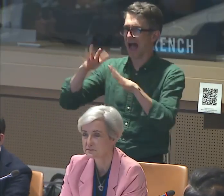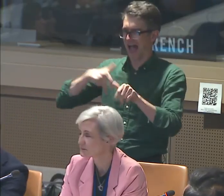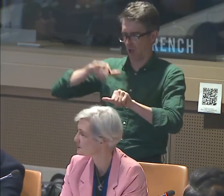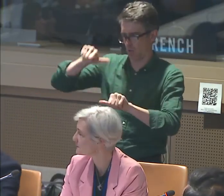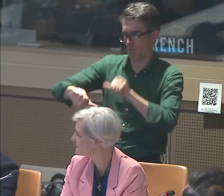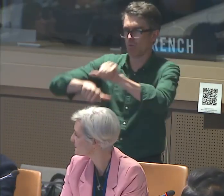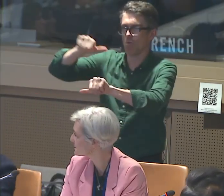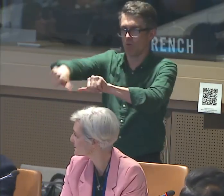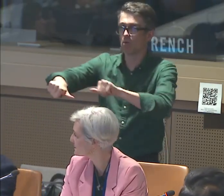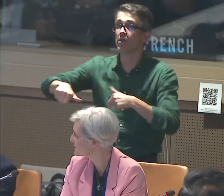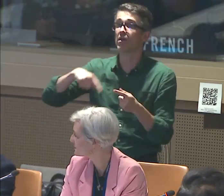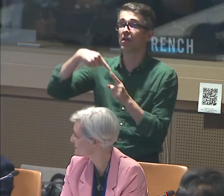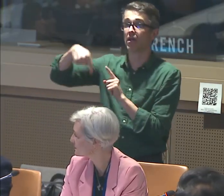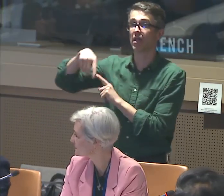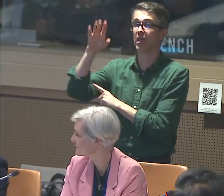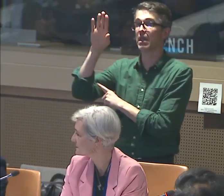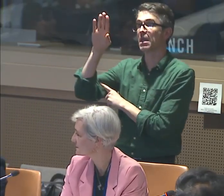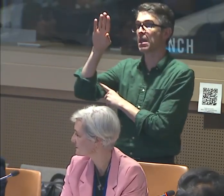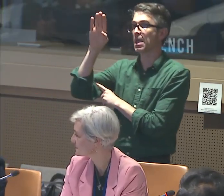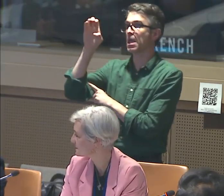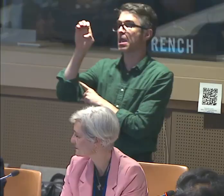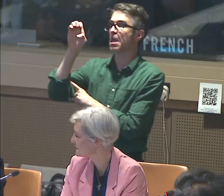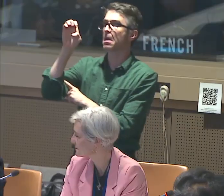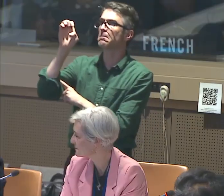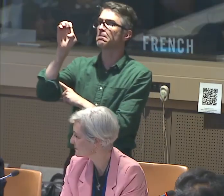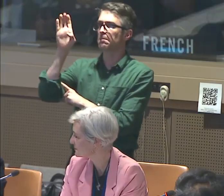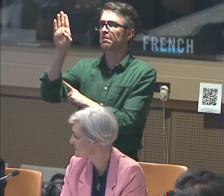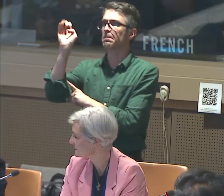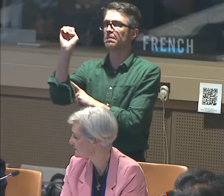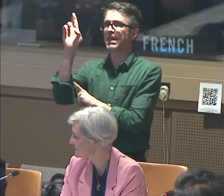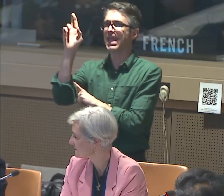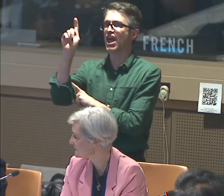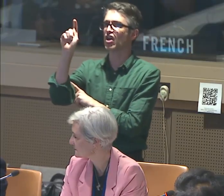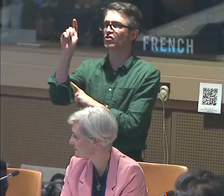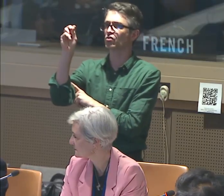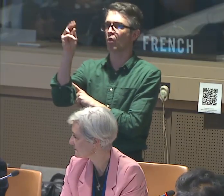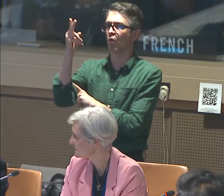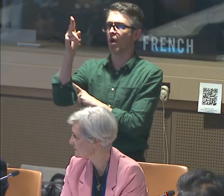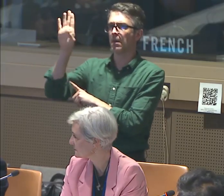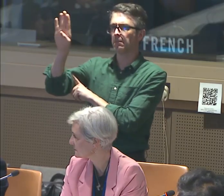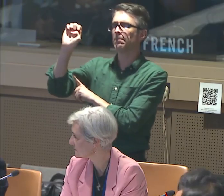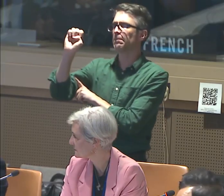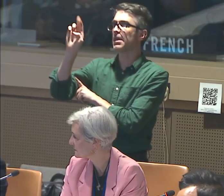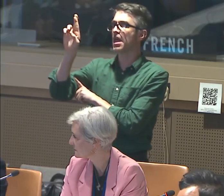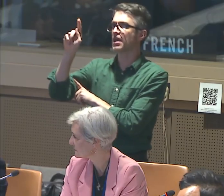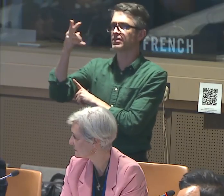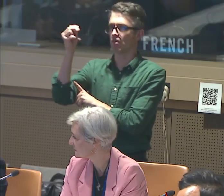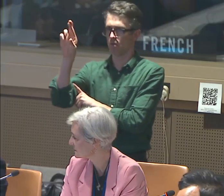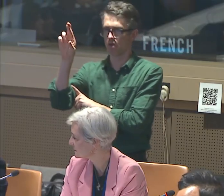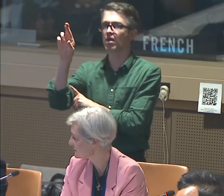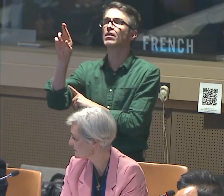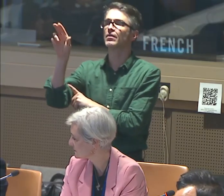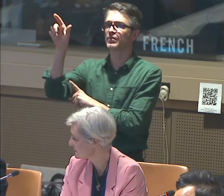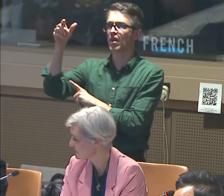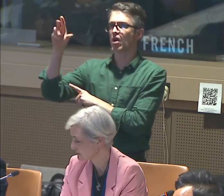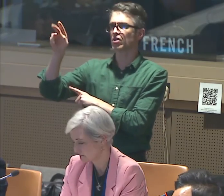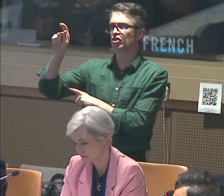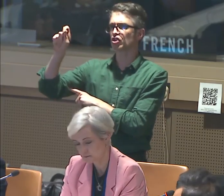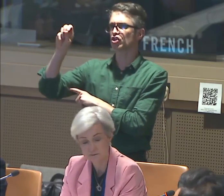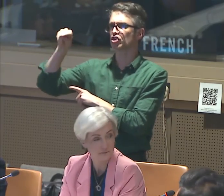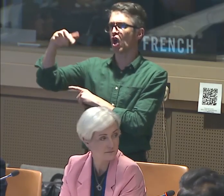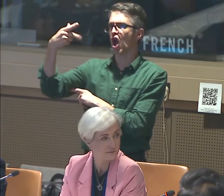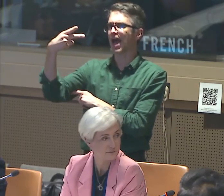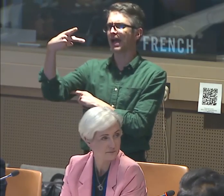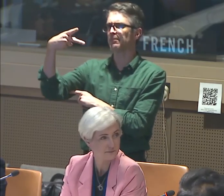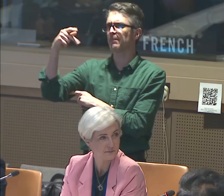who is the head of Disability Development Division at the Department of Policy for Devotee, Disabilities and Older Persons from the